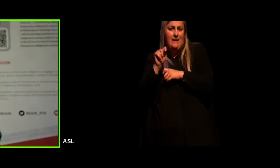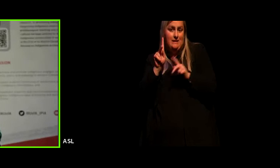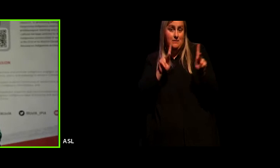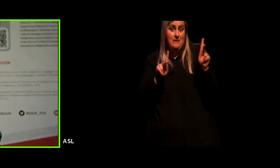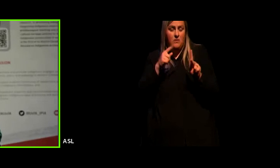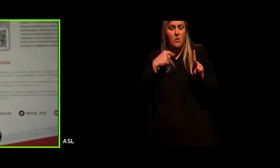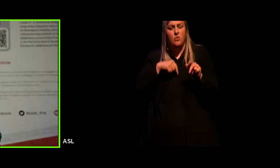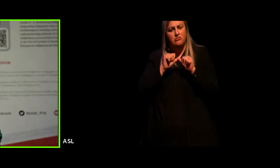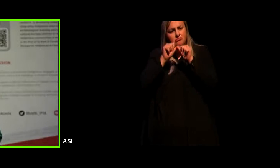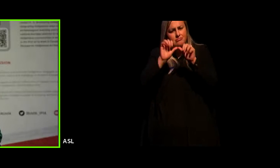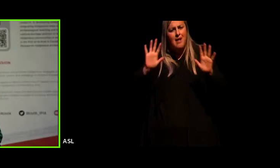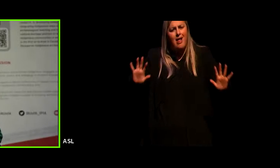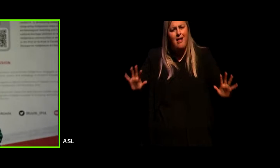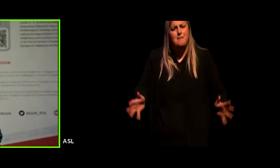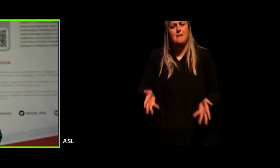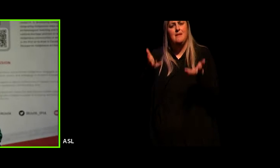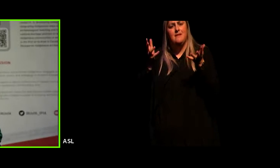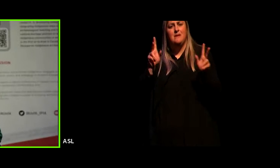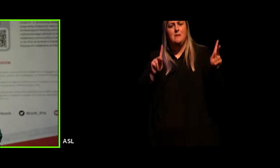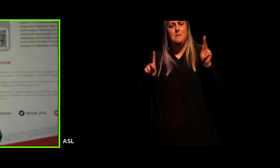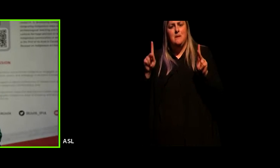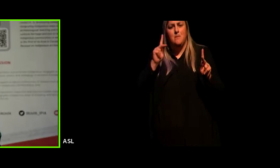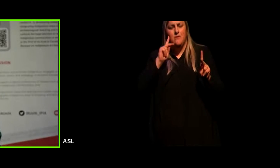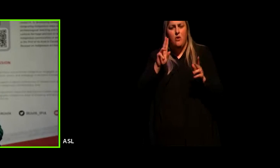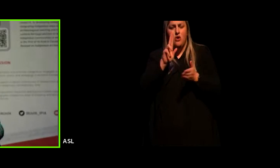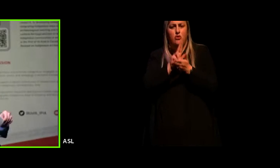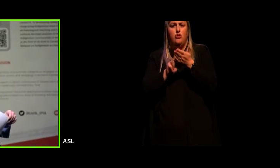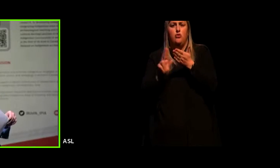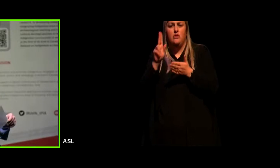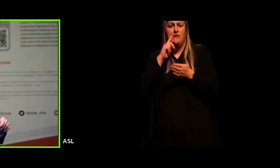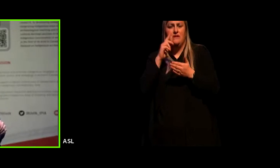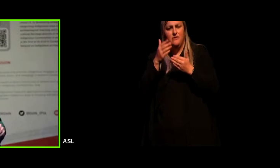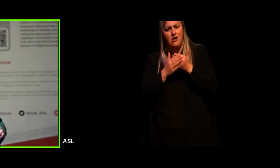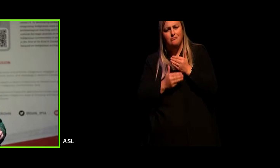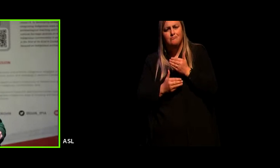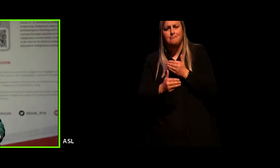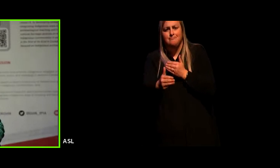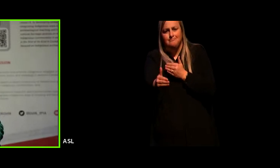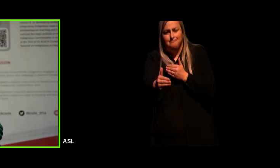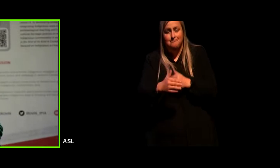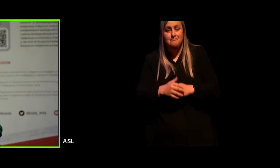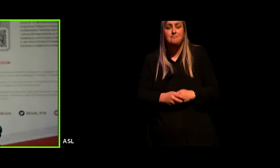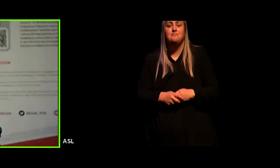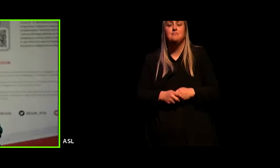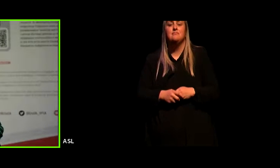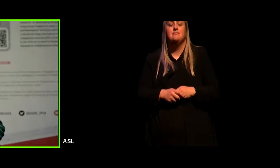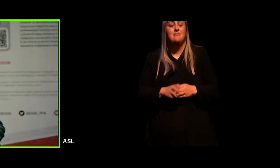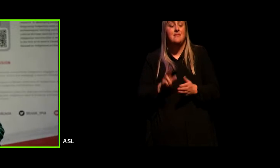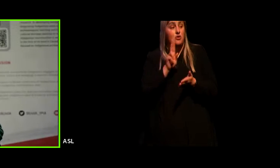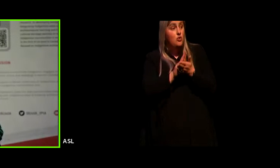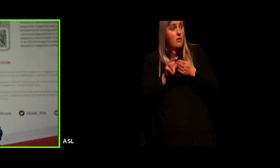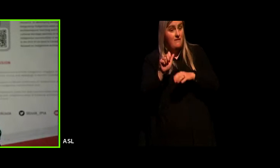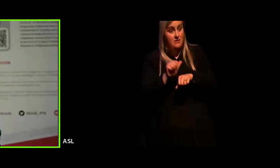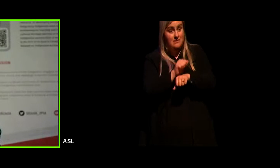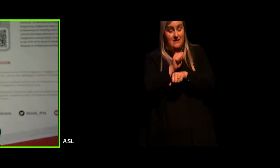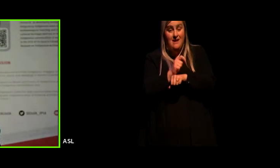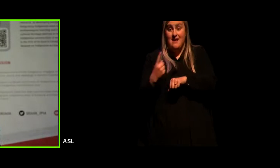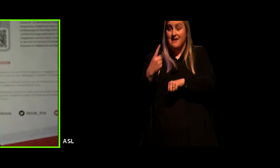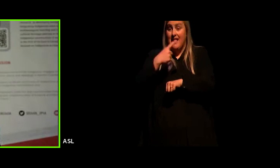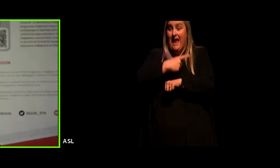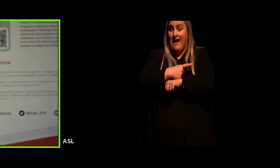the whole people for the University of Tomorrow. U of A Days is a time when